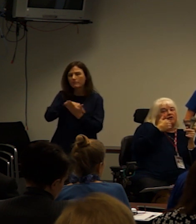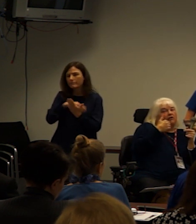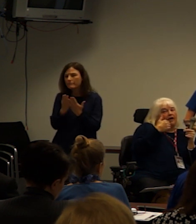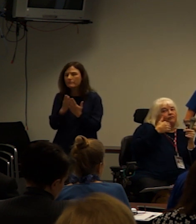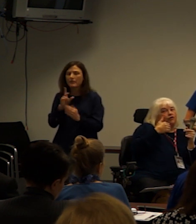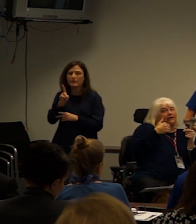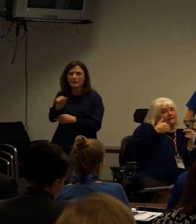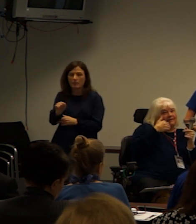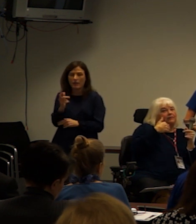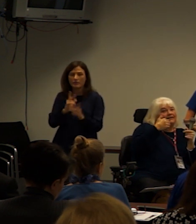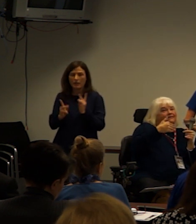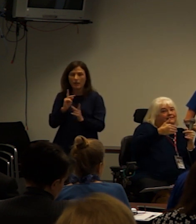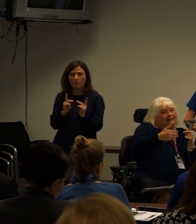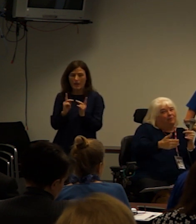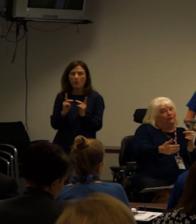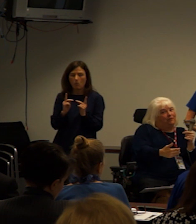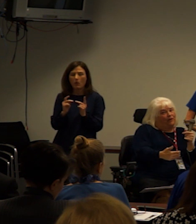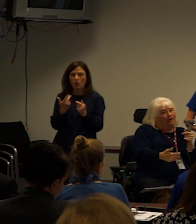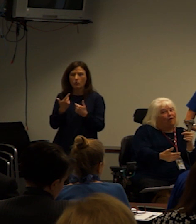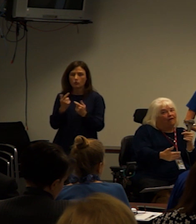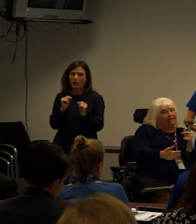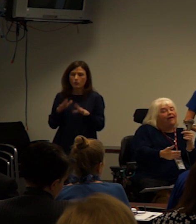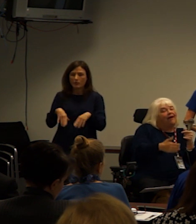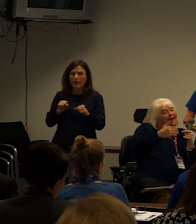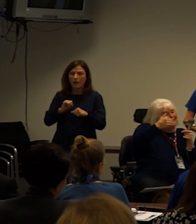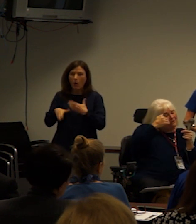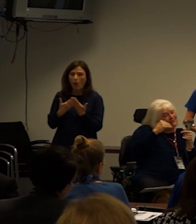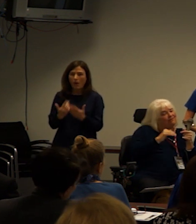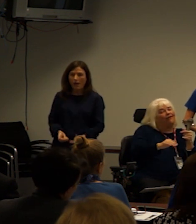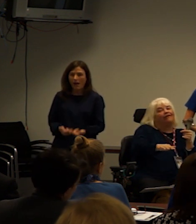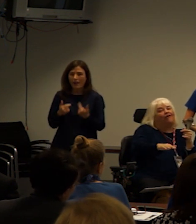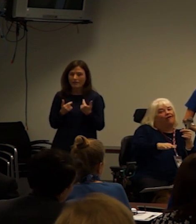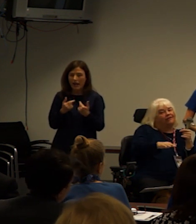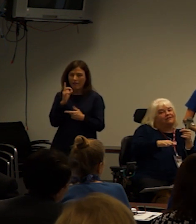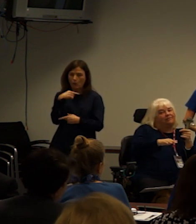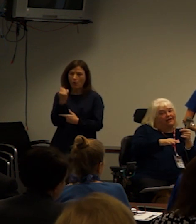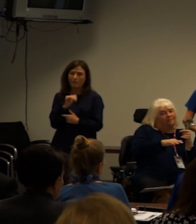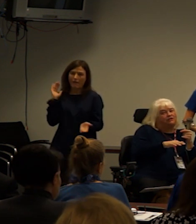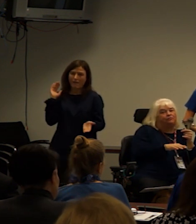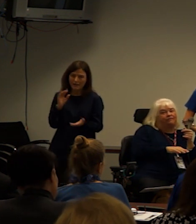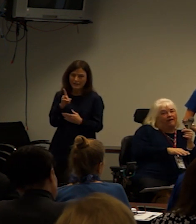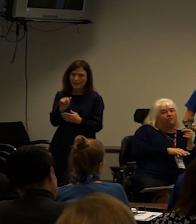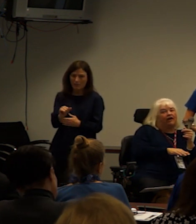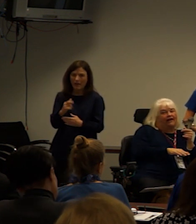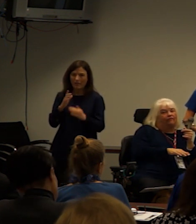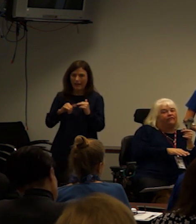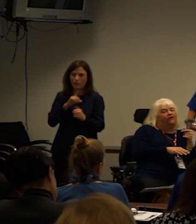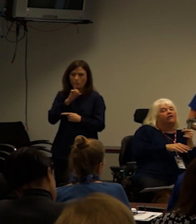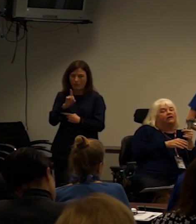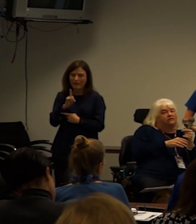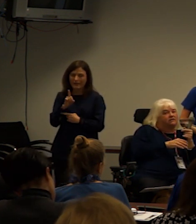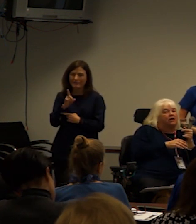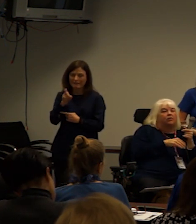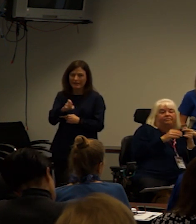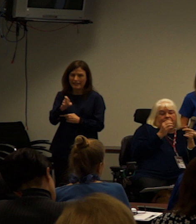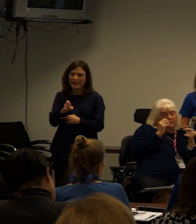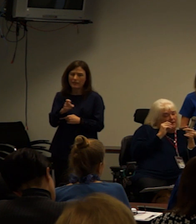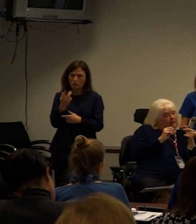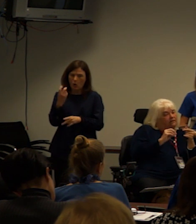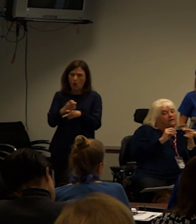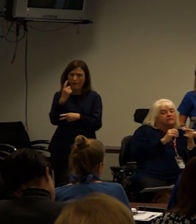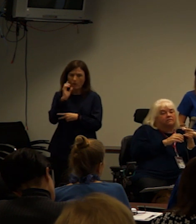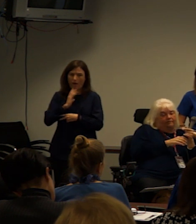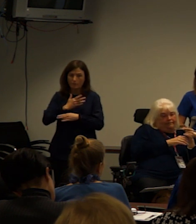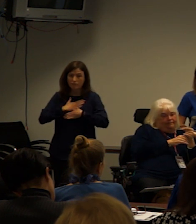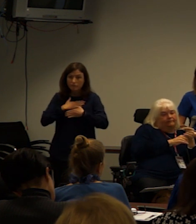of us spend our life trying to seem less mm-hmm. disabled than we are, and it's just very hard sometimes to put that right out there. Right. So,